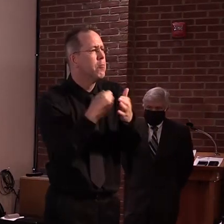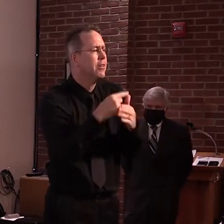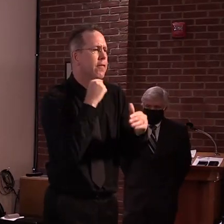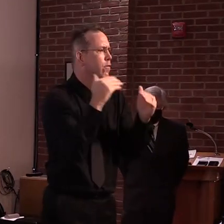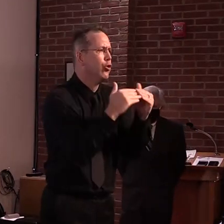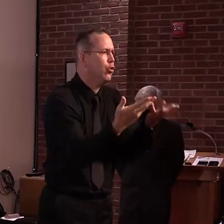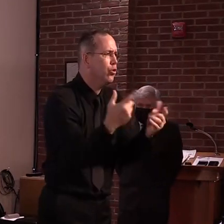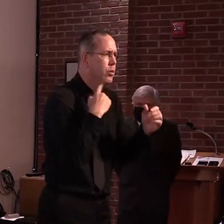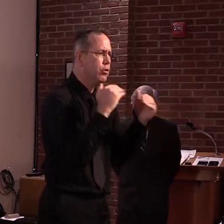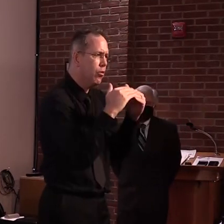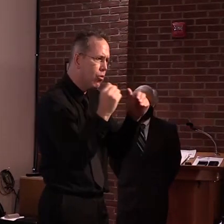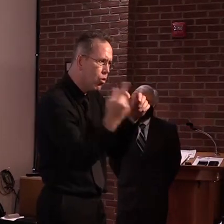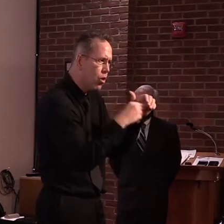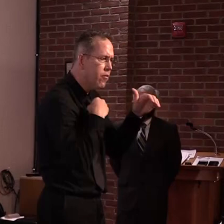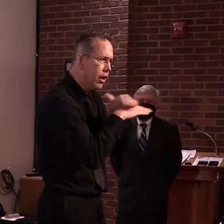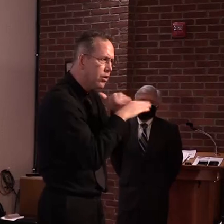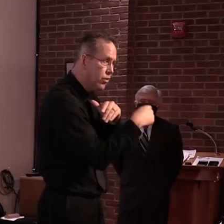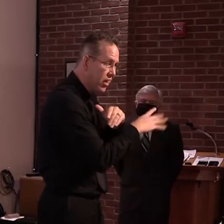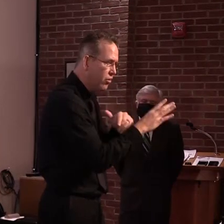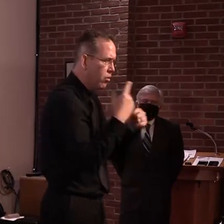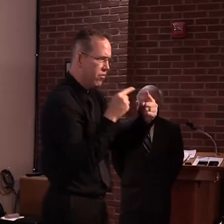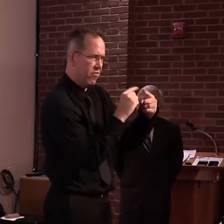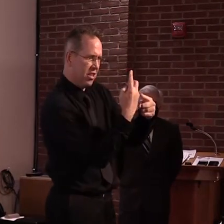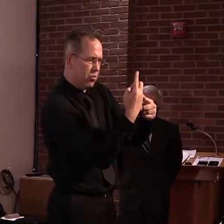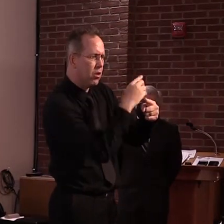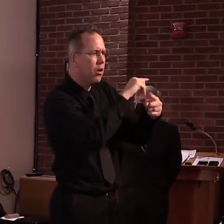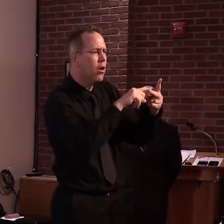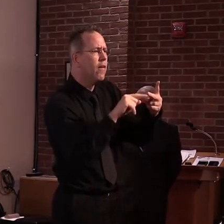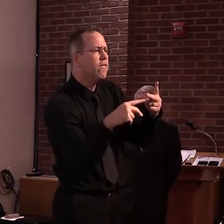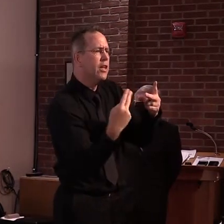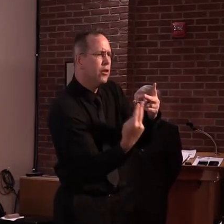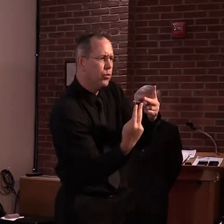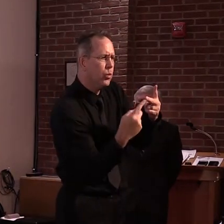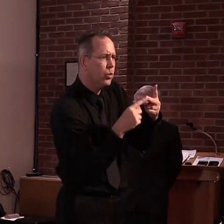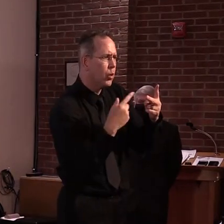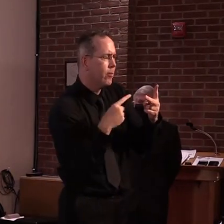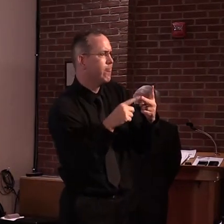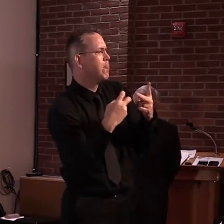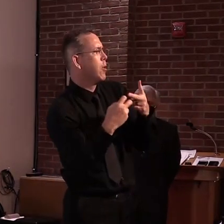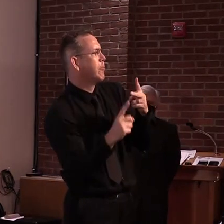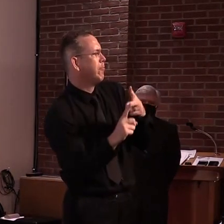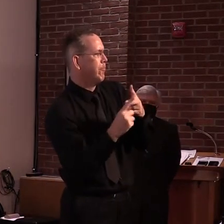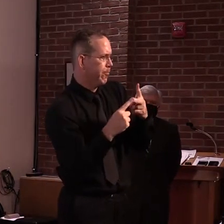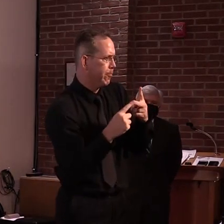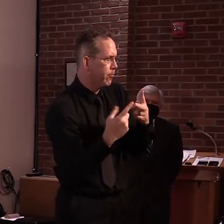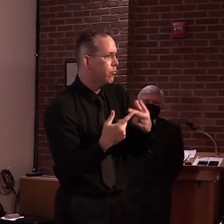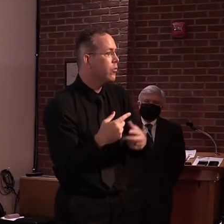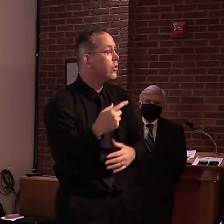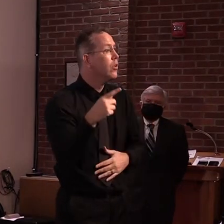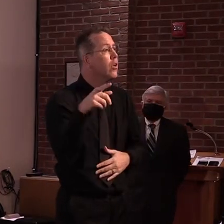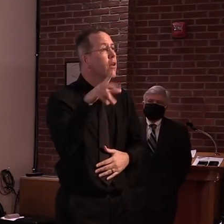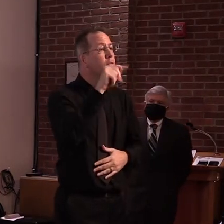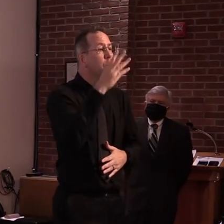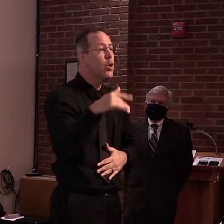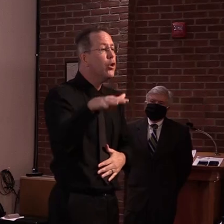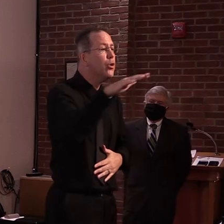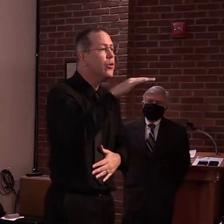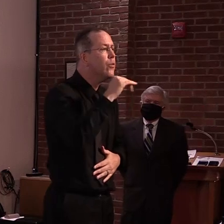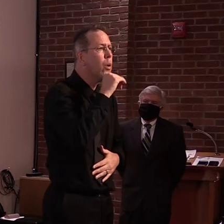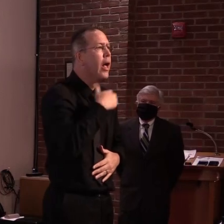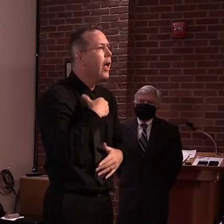keep people safe during the public health emergency. Vermonters who have internet access could work from home, could stay